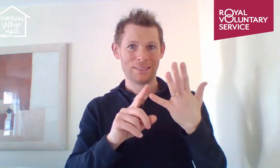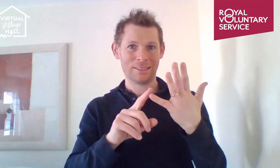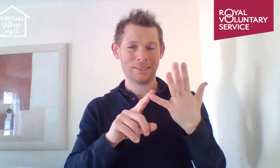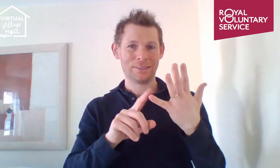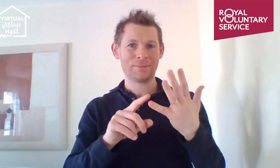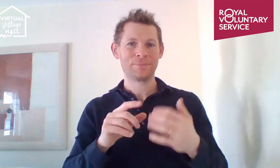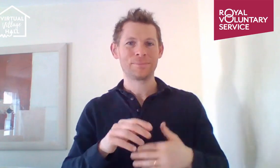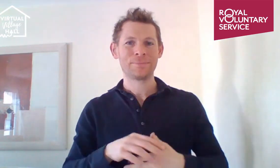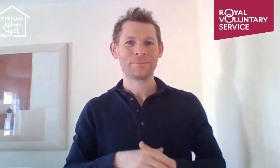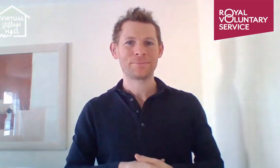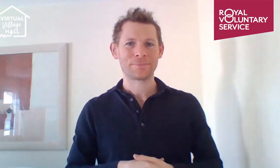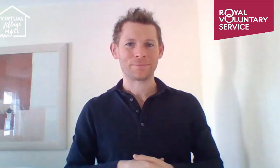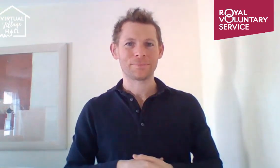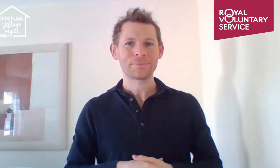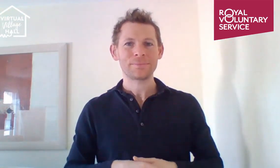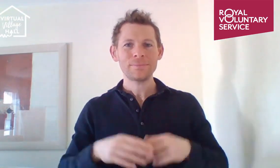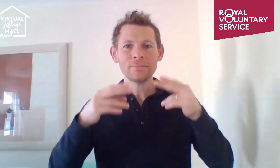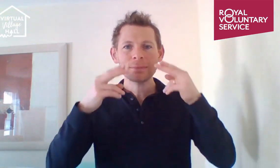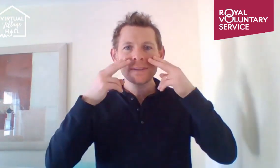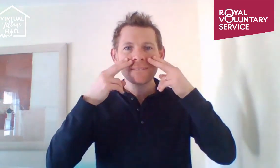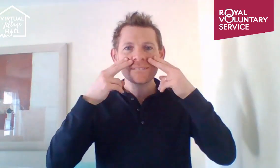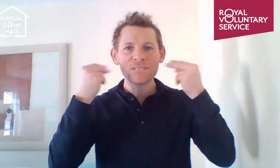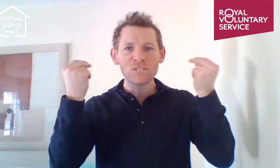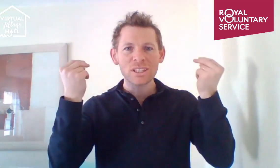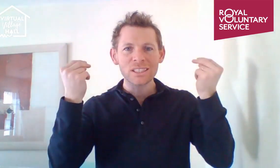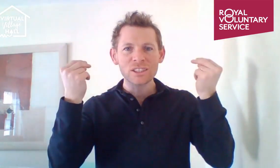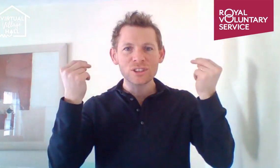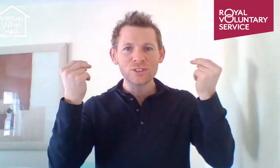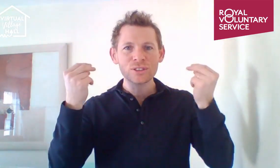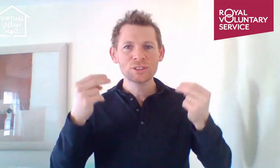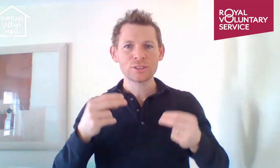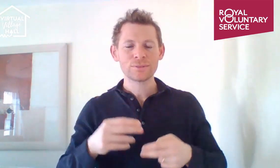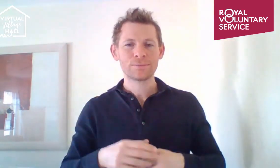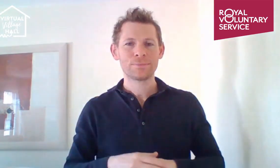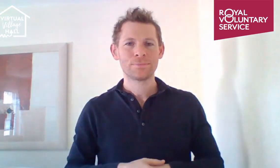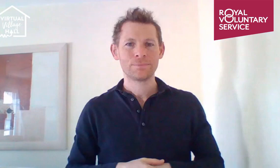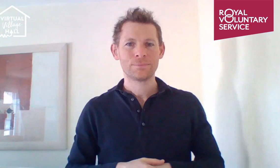And we'll move on now to our fifth, which is French.